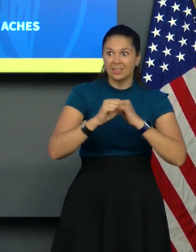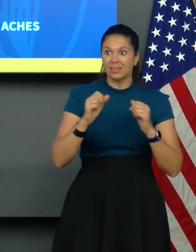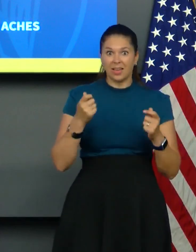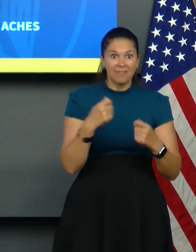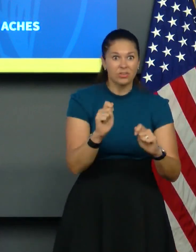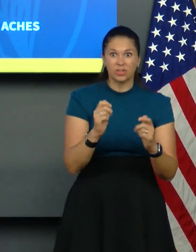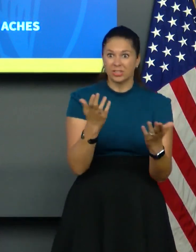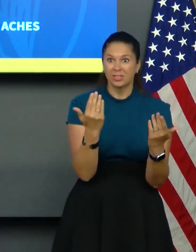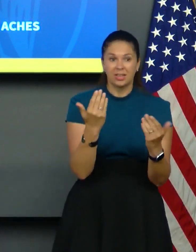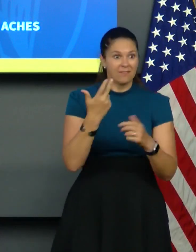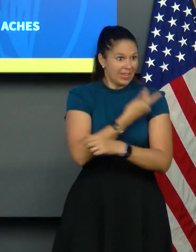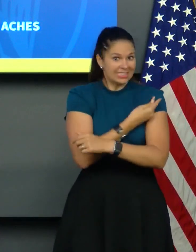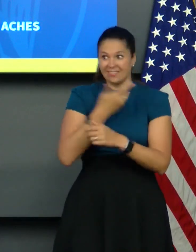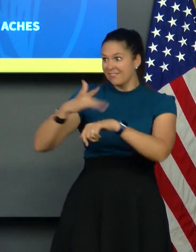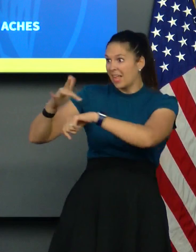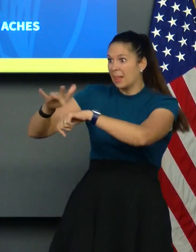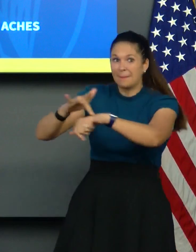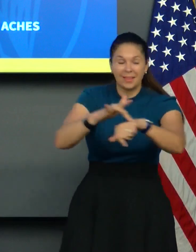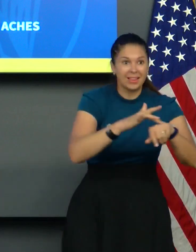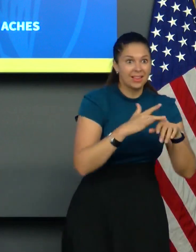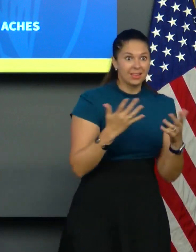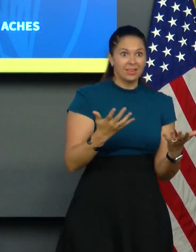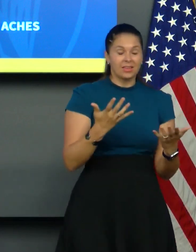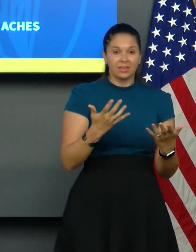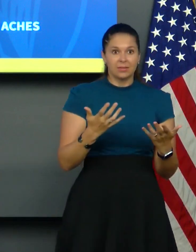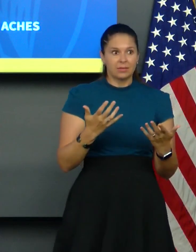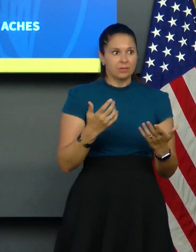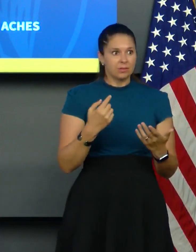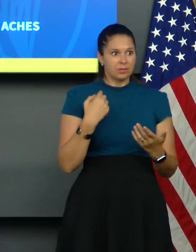available and that we didn't have